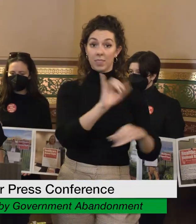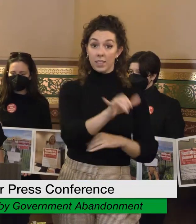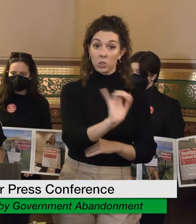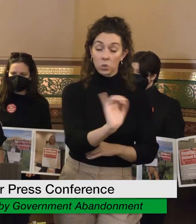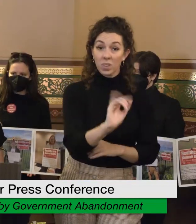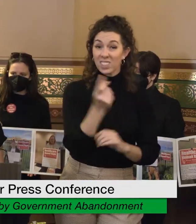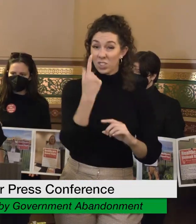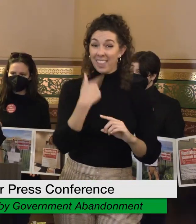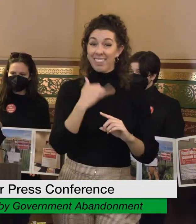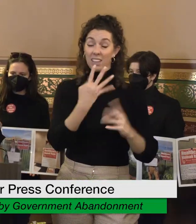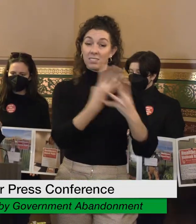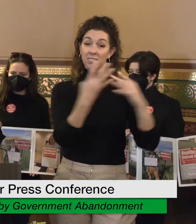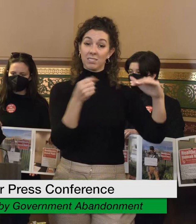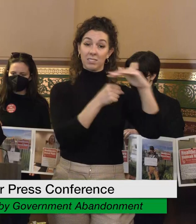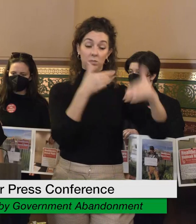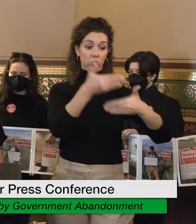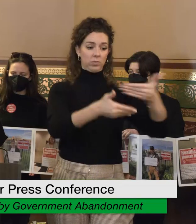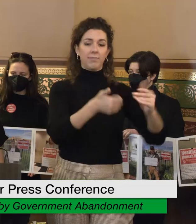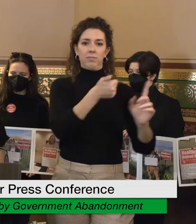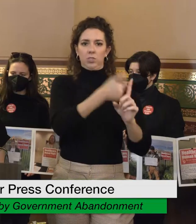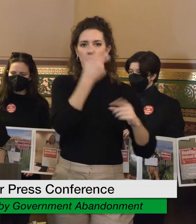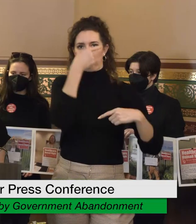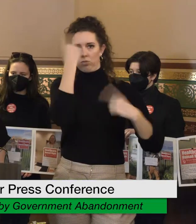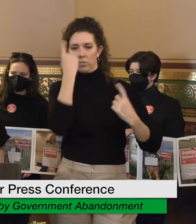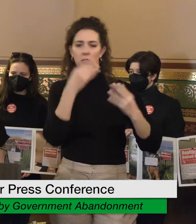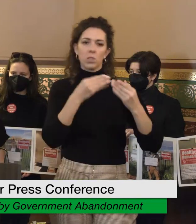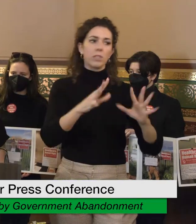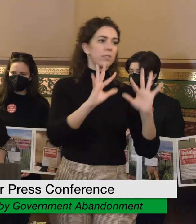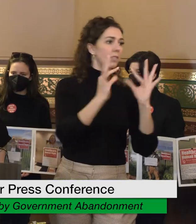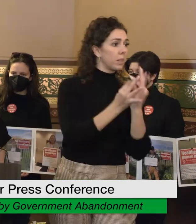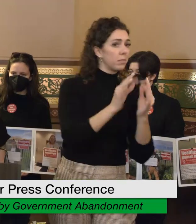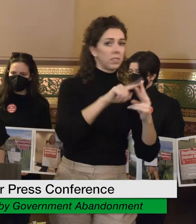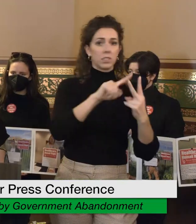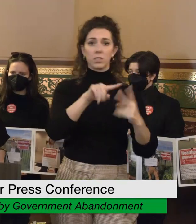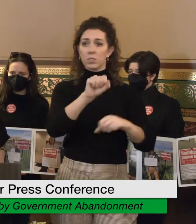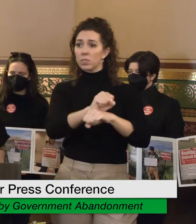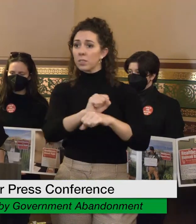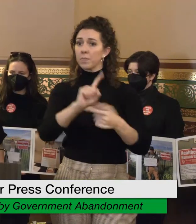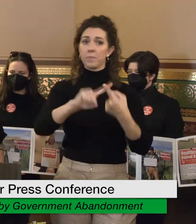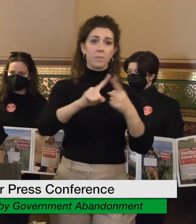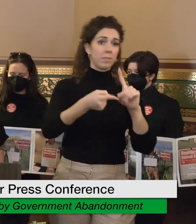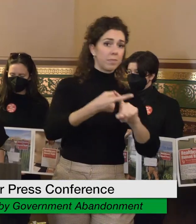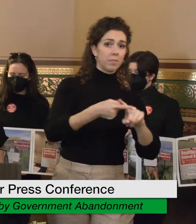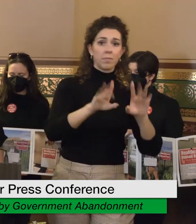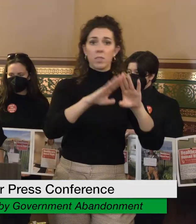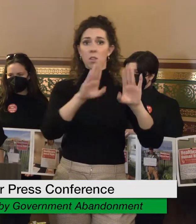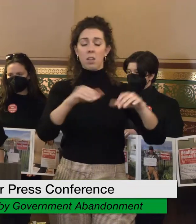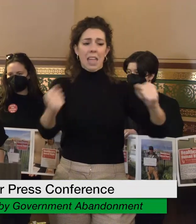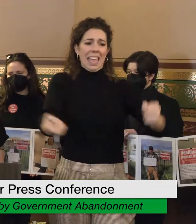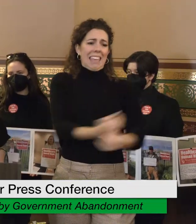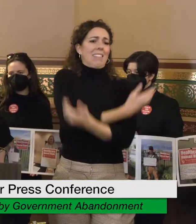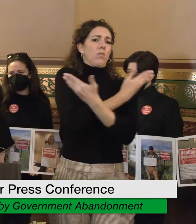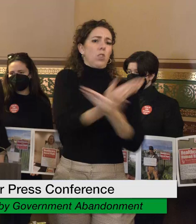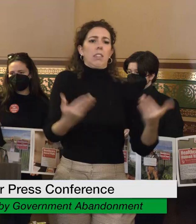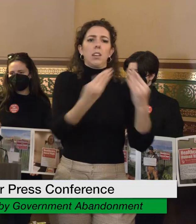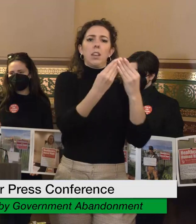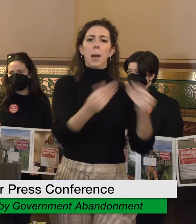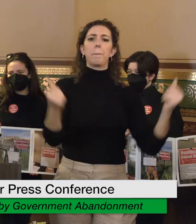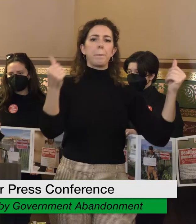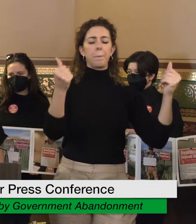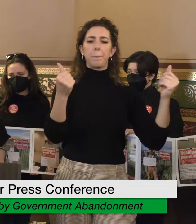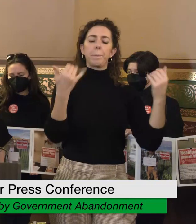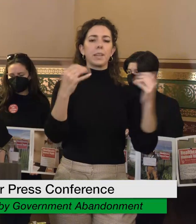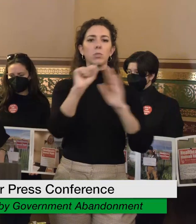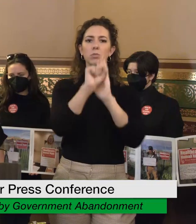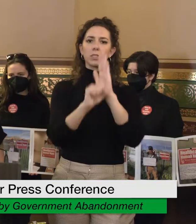inherently traumatic. When you are incarcerated, you lose your family, job, friends, home, everything. The state now has